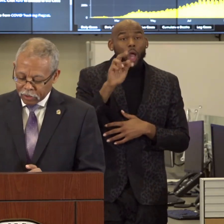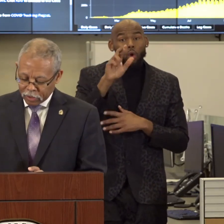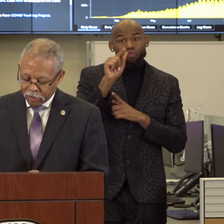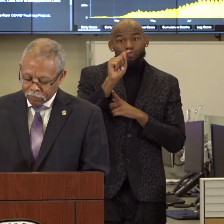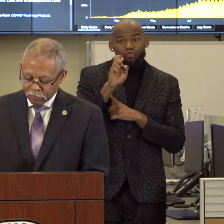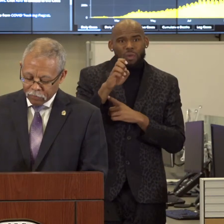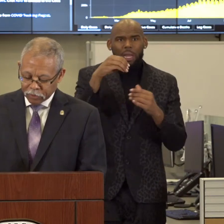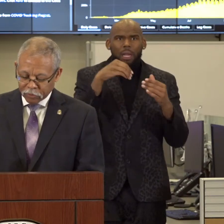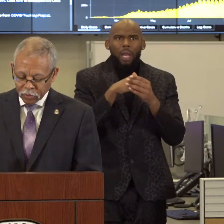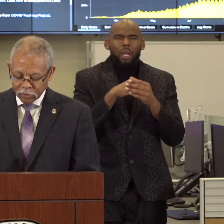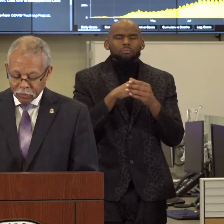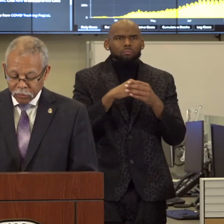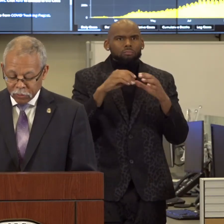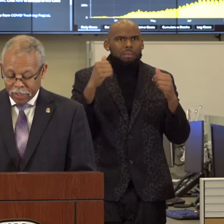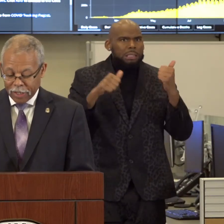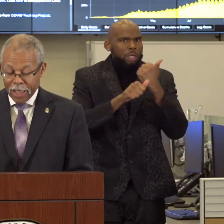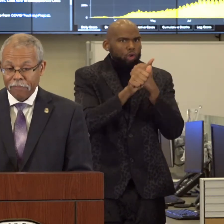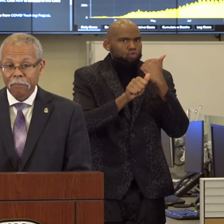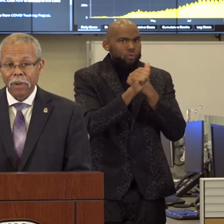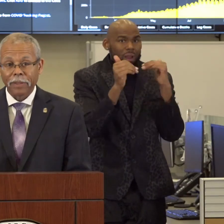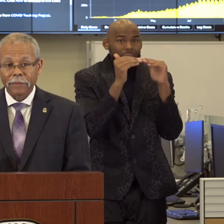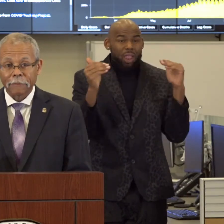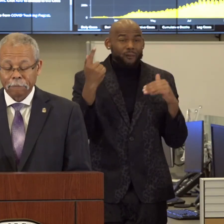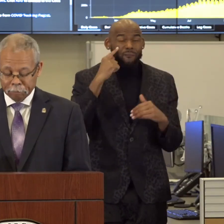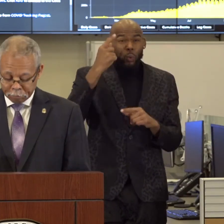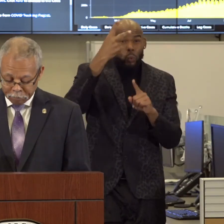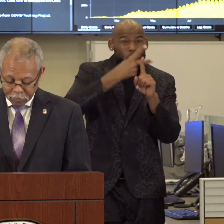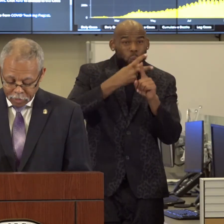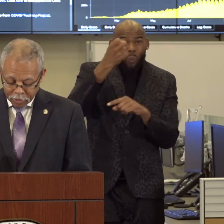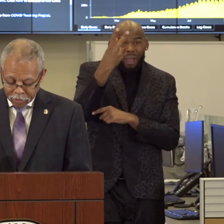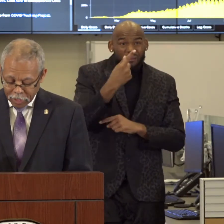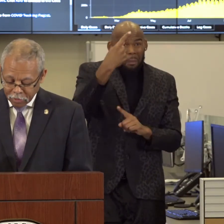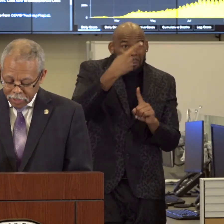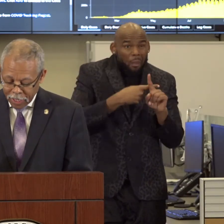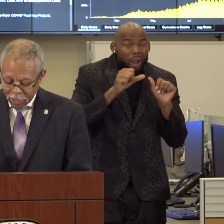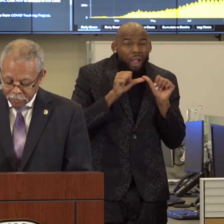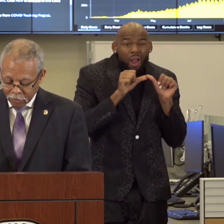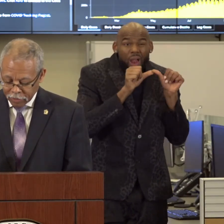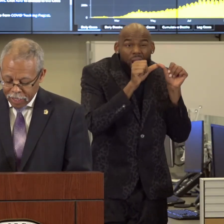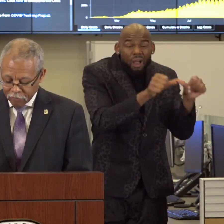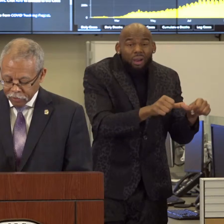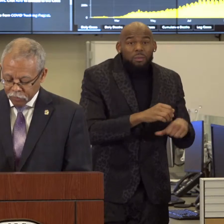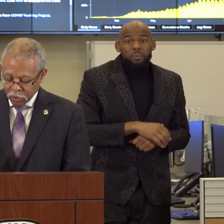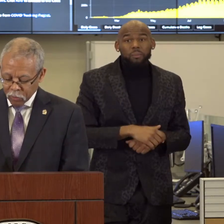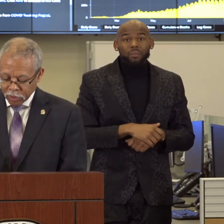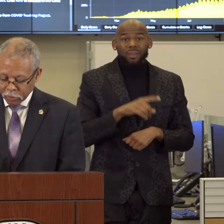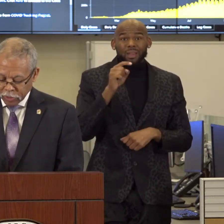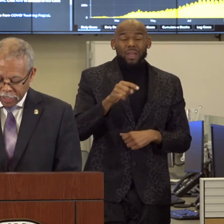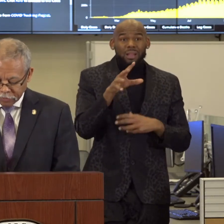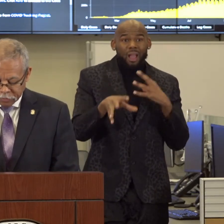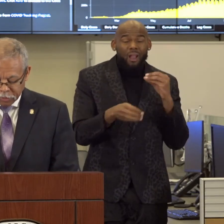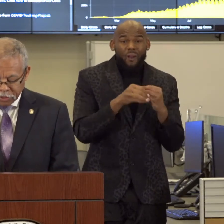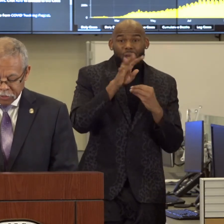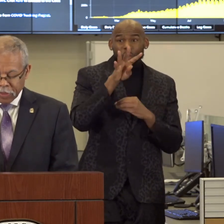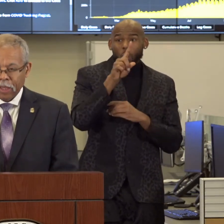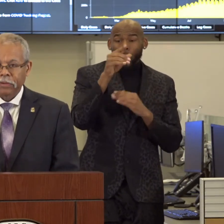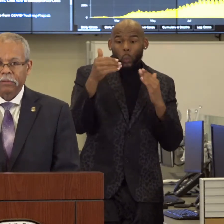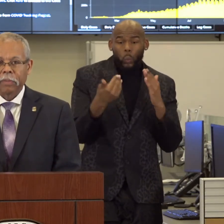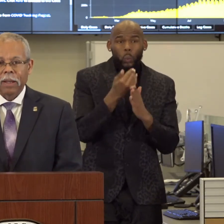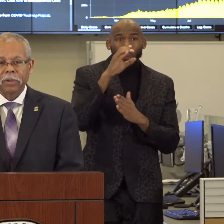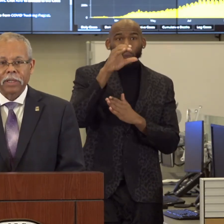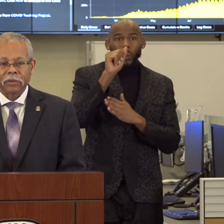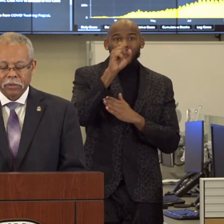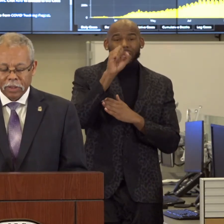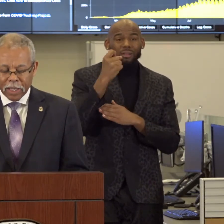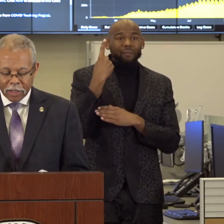the critical level for 2.5 months. The county adds, on average, 41 new cases per